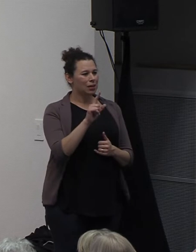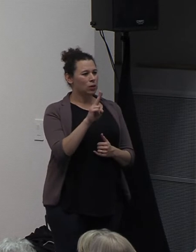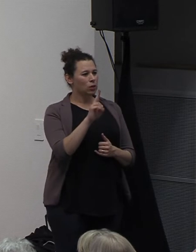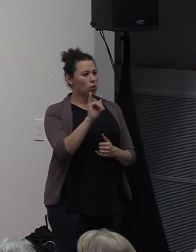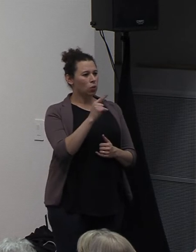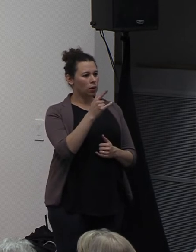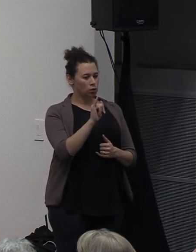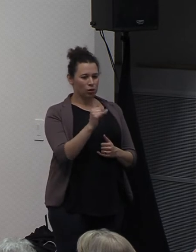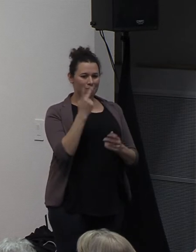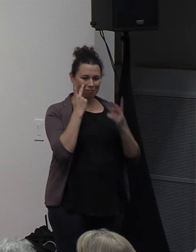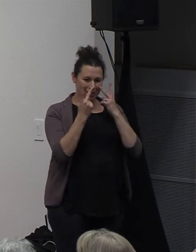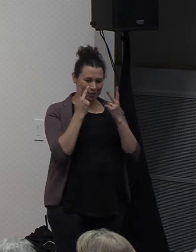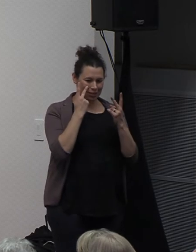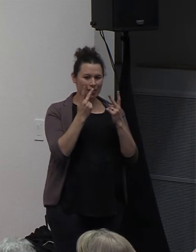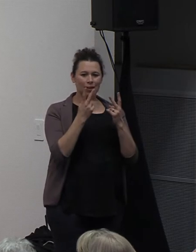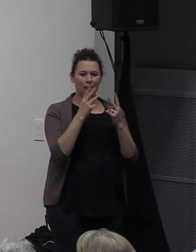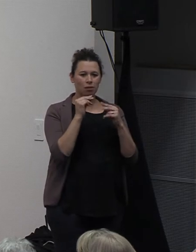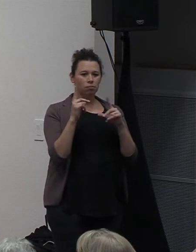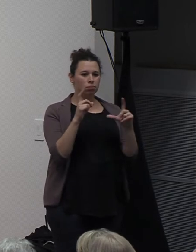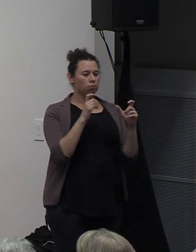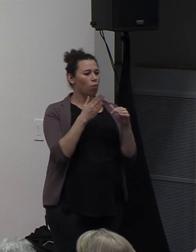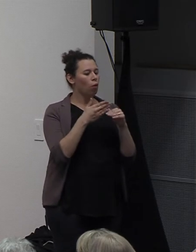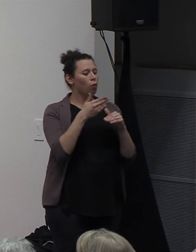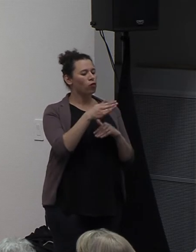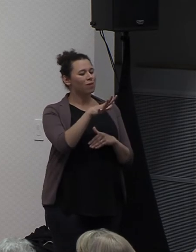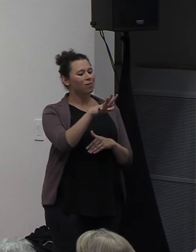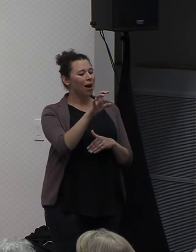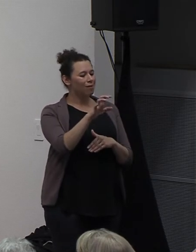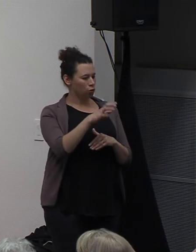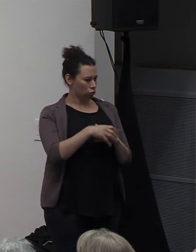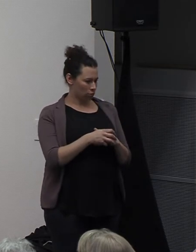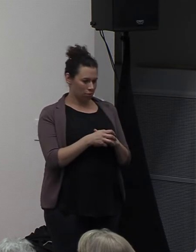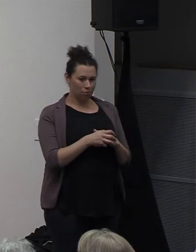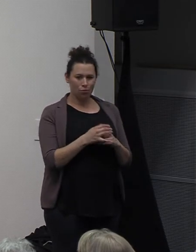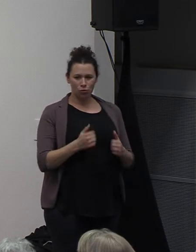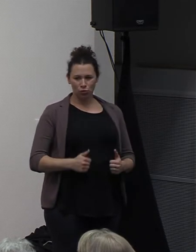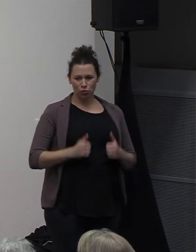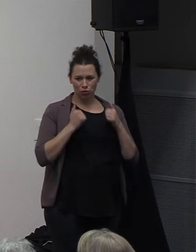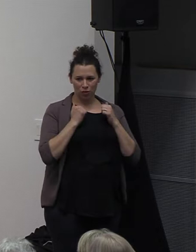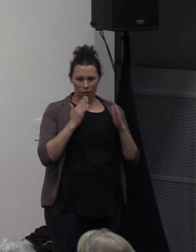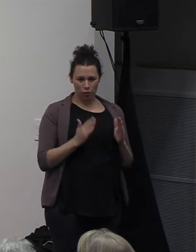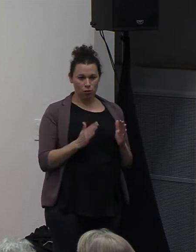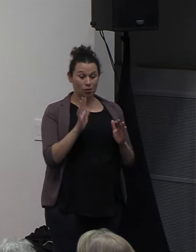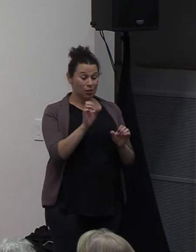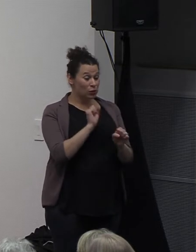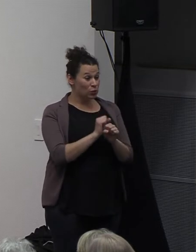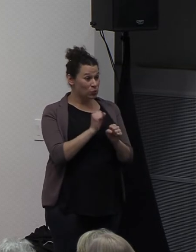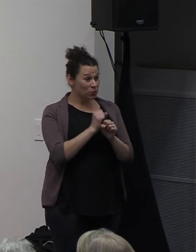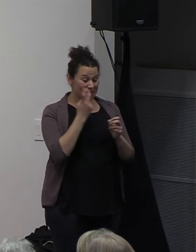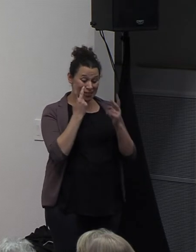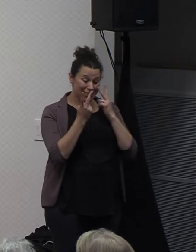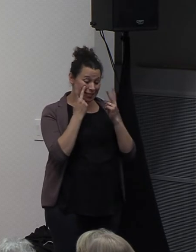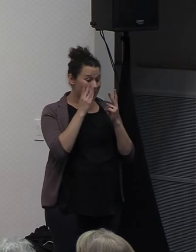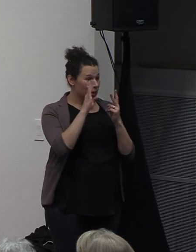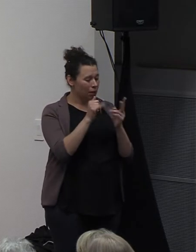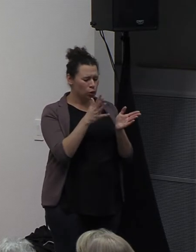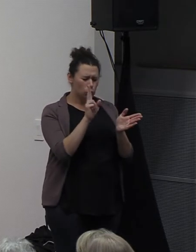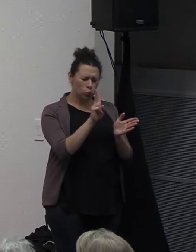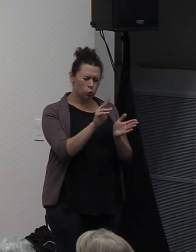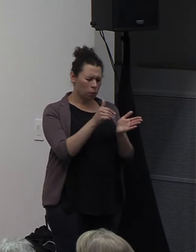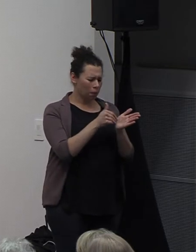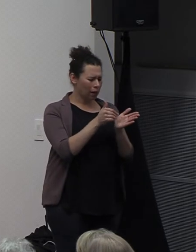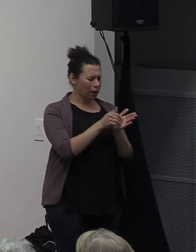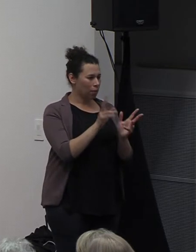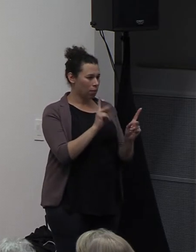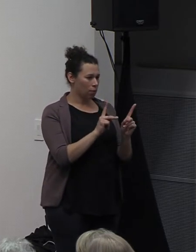almost 500 Holocaust survivors from around the world, and his work has been seen by some 2 million visitors from